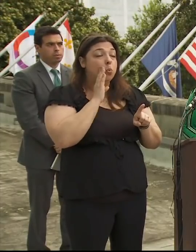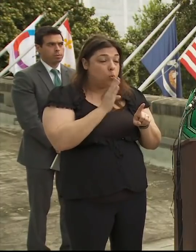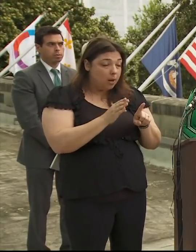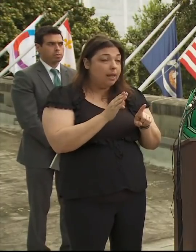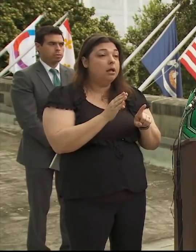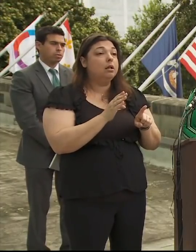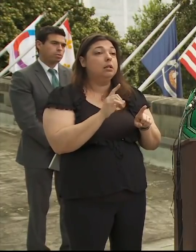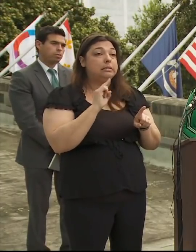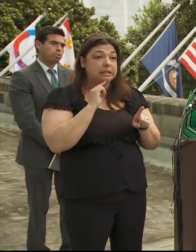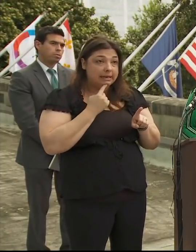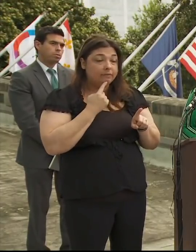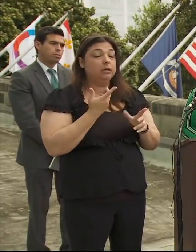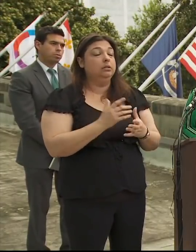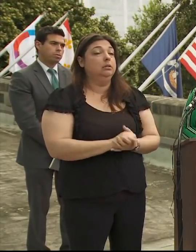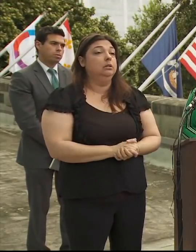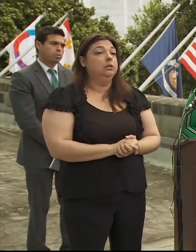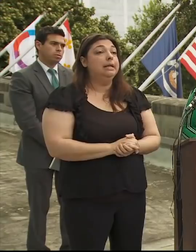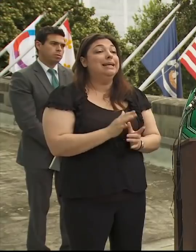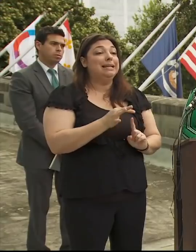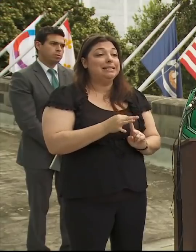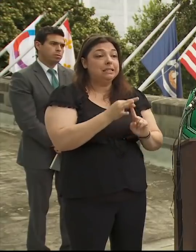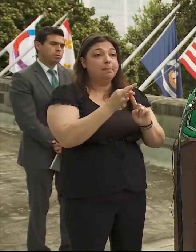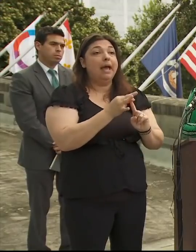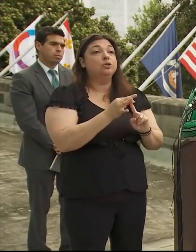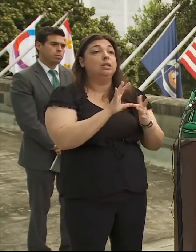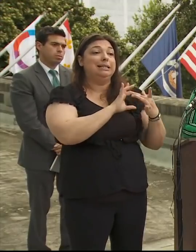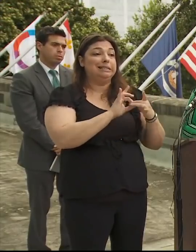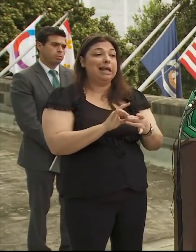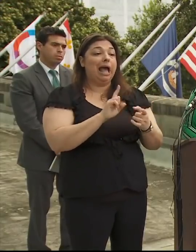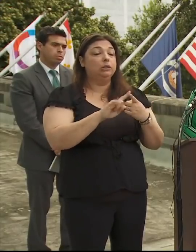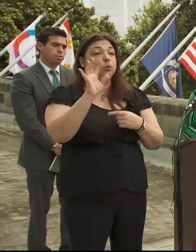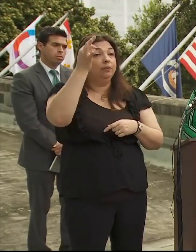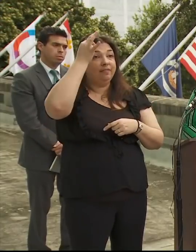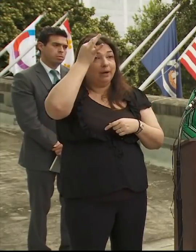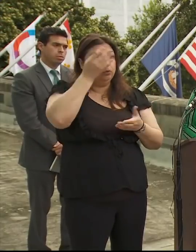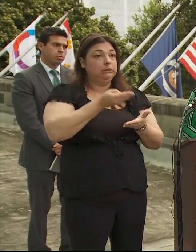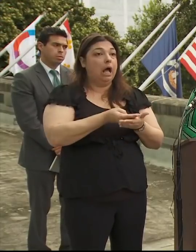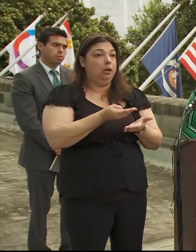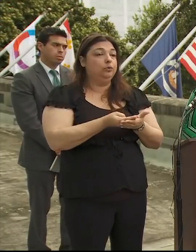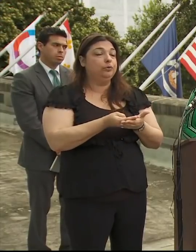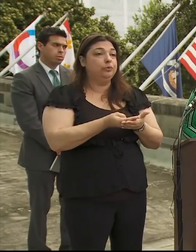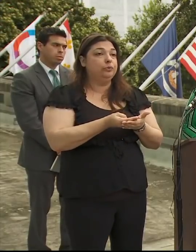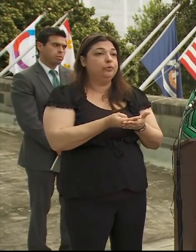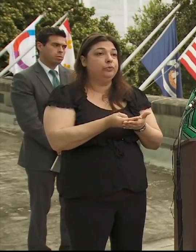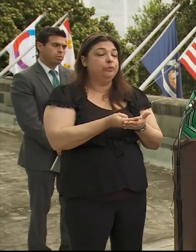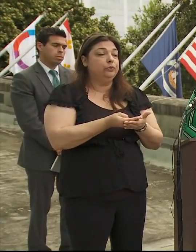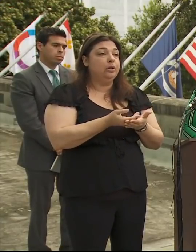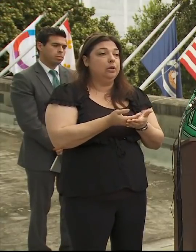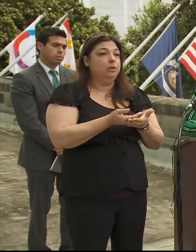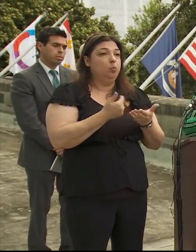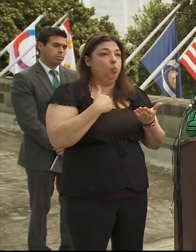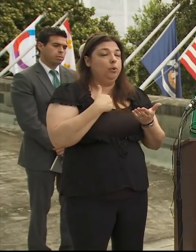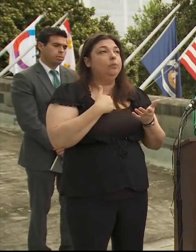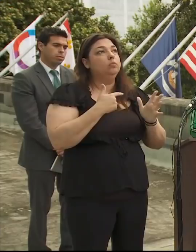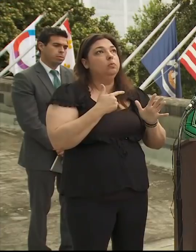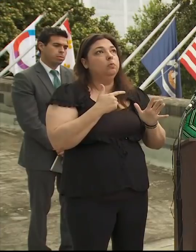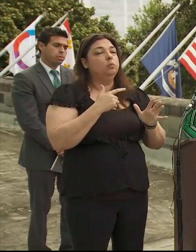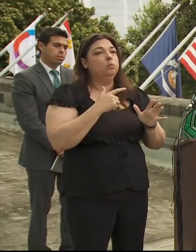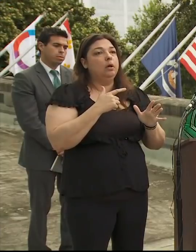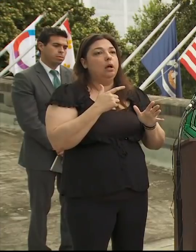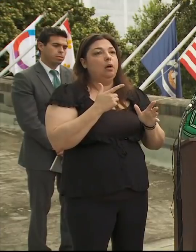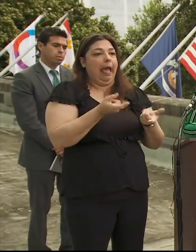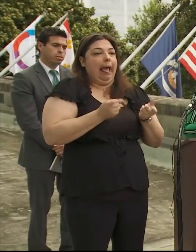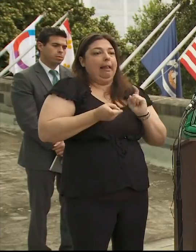be significant, especially tied to federal dollars that we have already, that have already